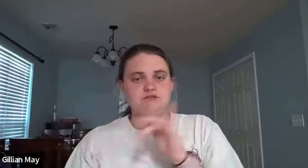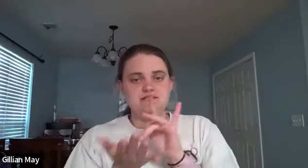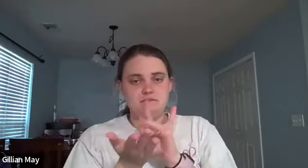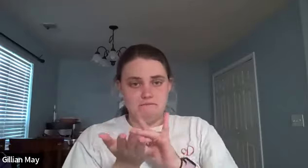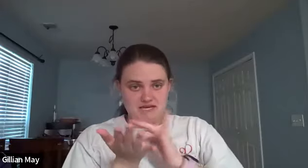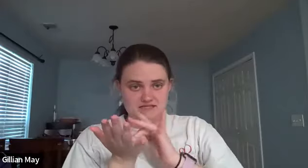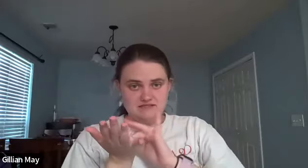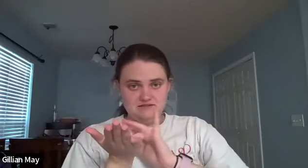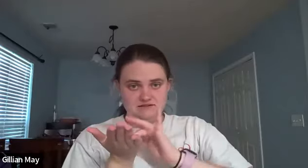was medicine.